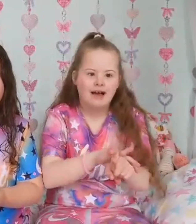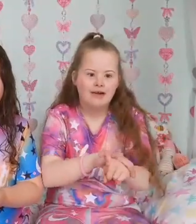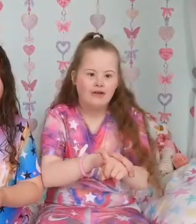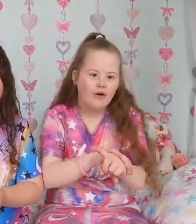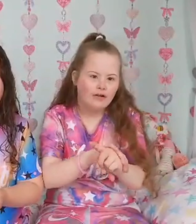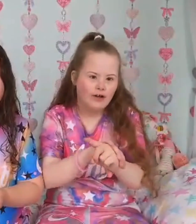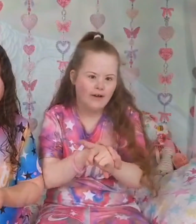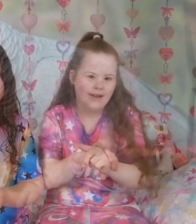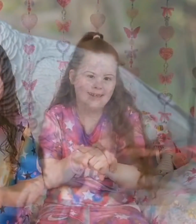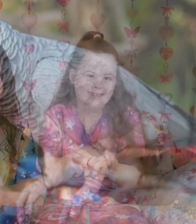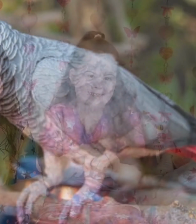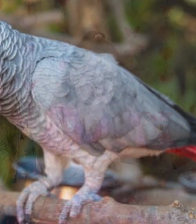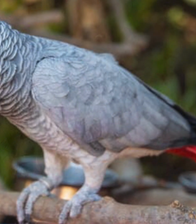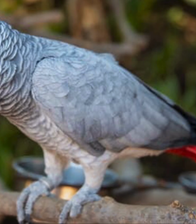have a tortoise?